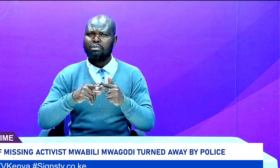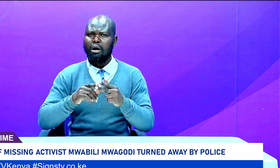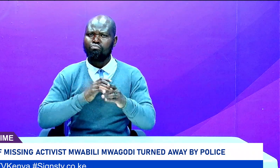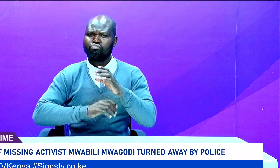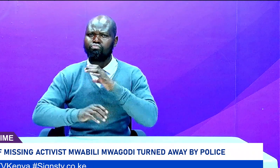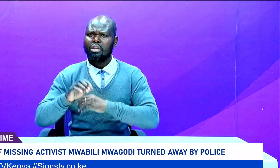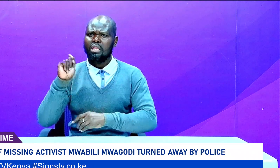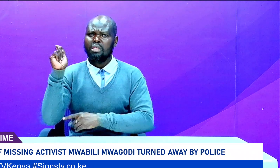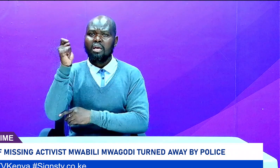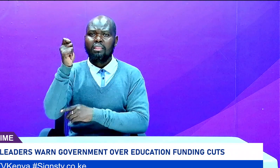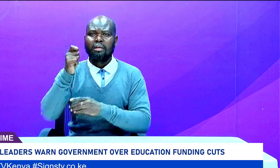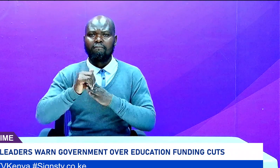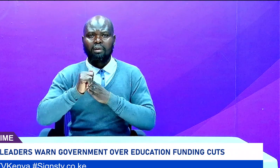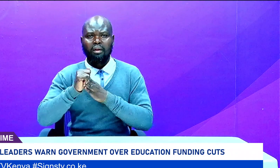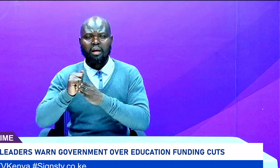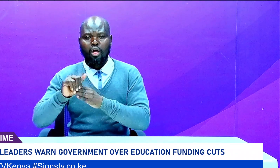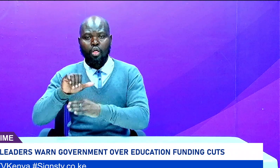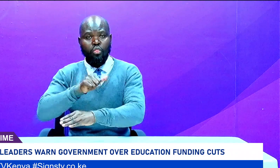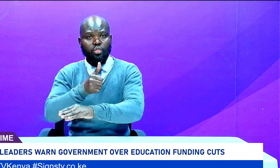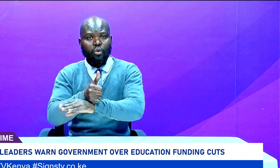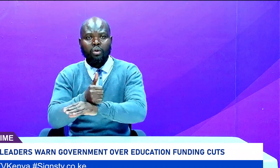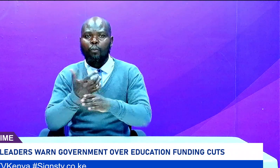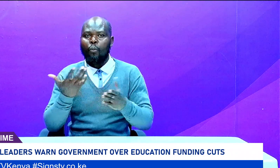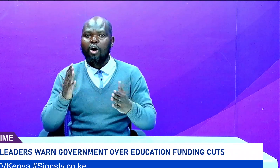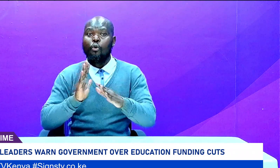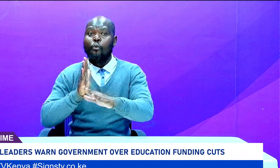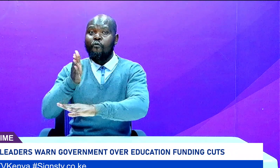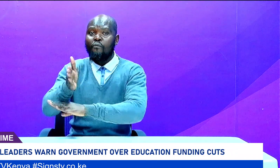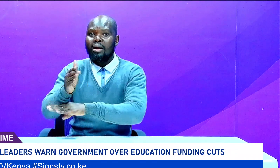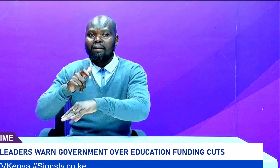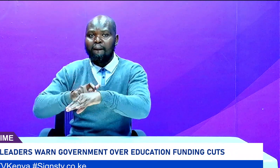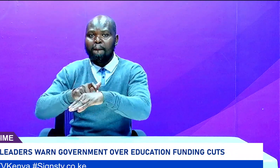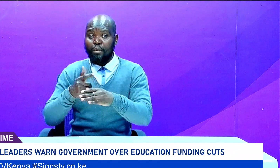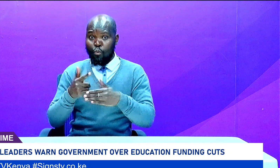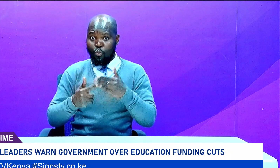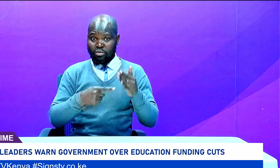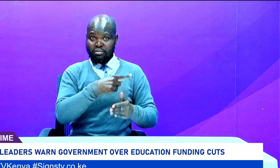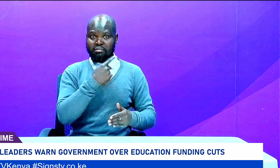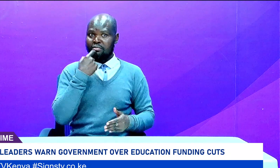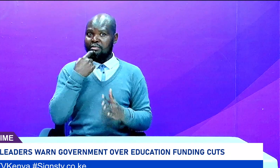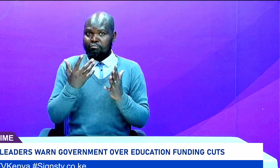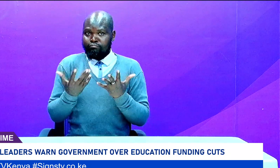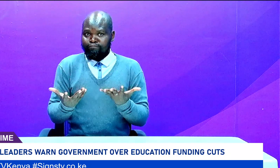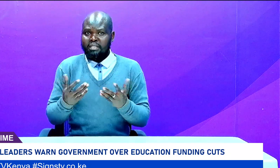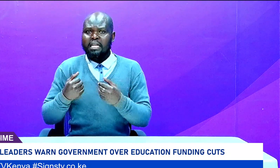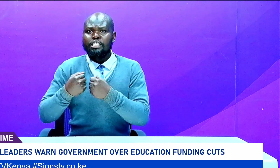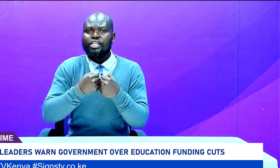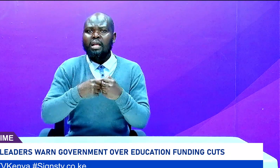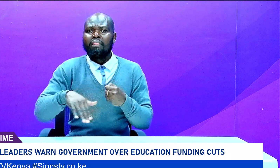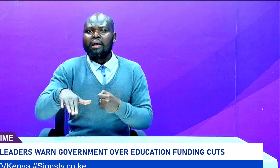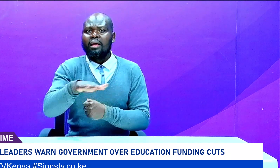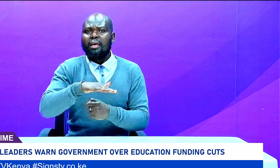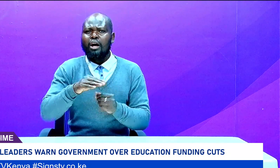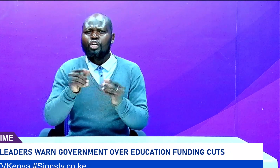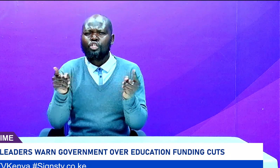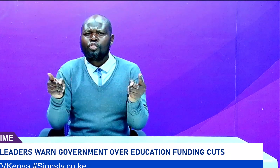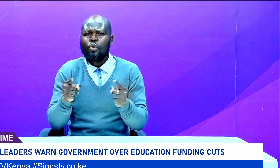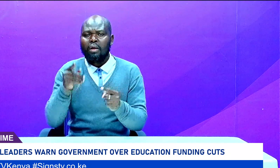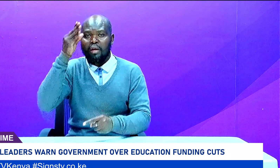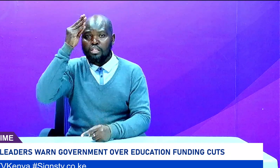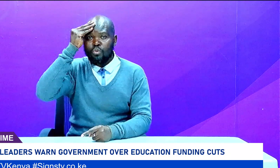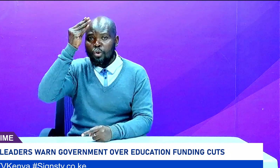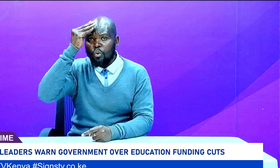Okongo Omogeni has strongly criticized the Kenya Kwanza administration over what he